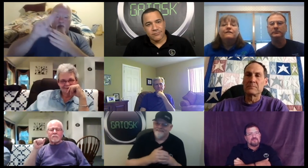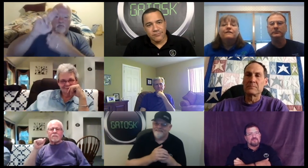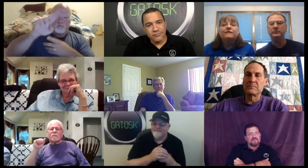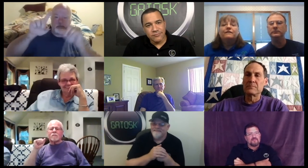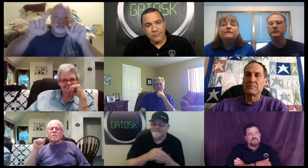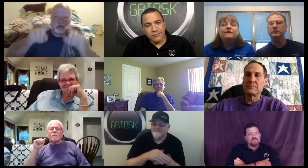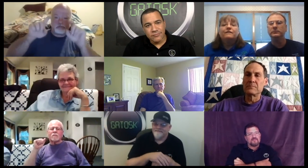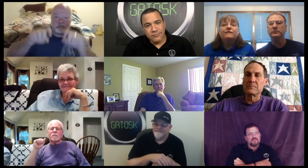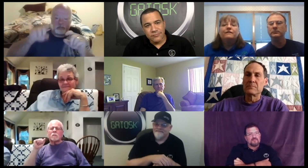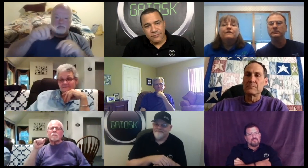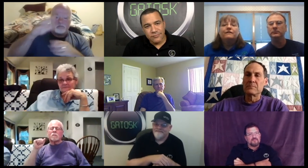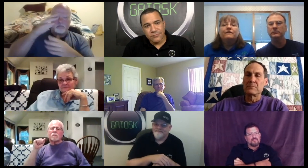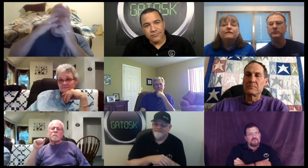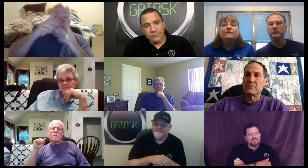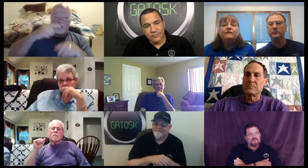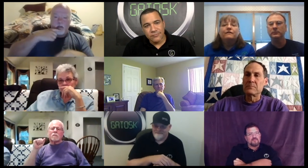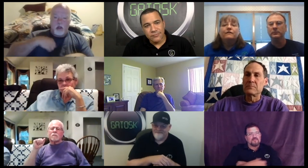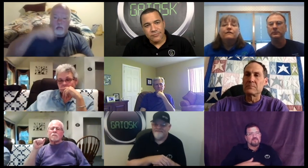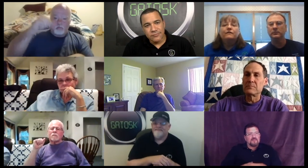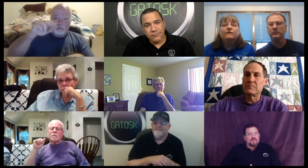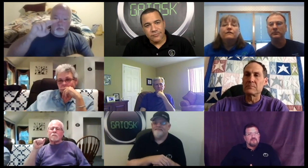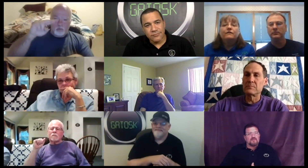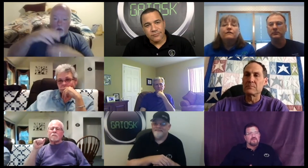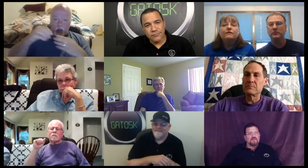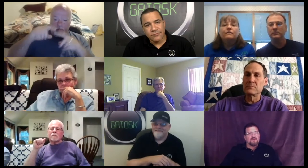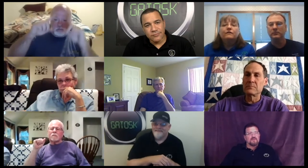Oh, Michael, I'm concerned about the tests.